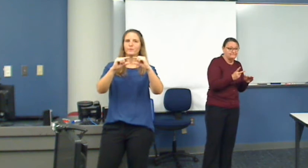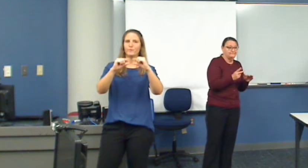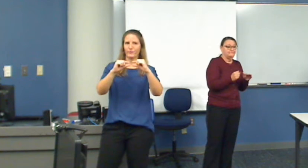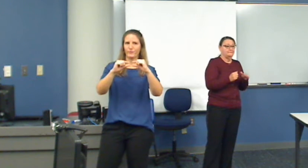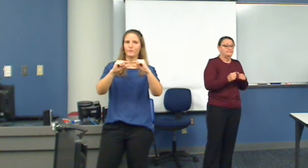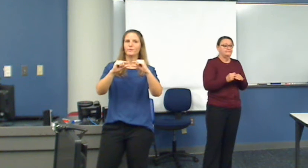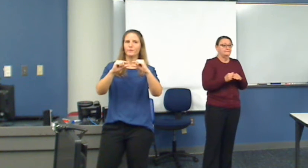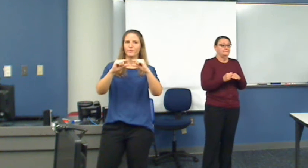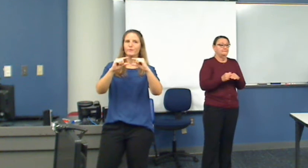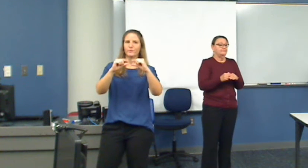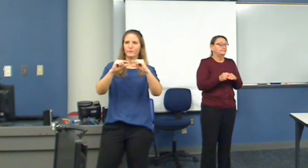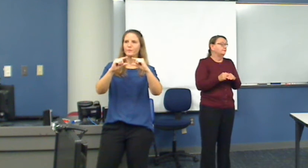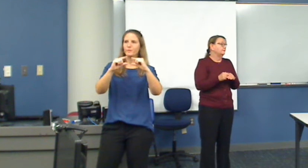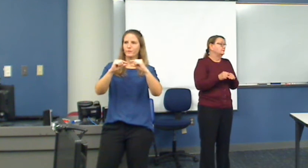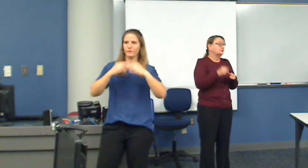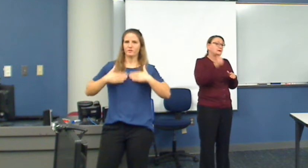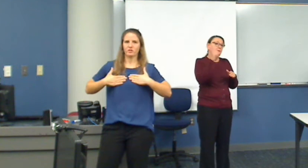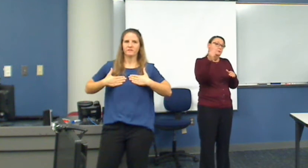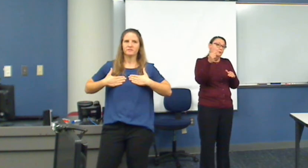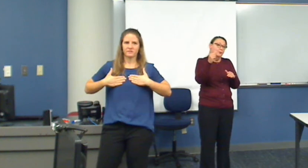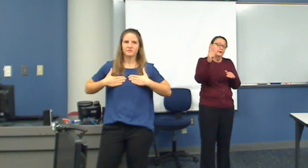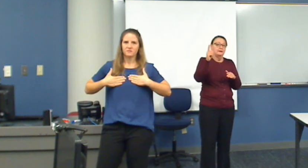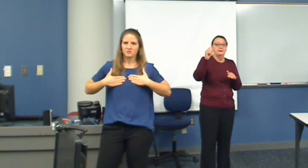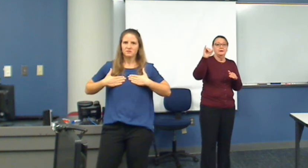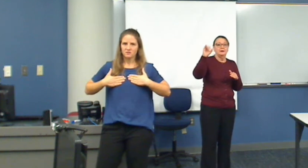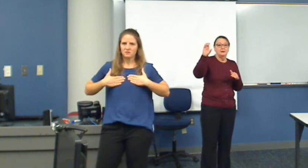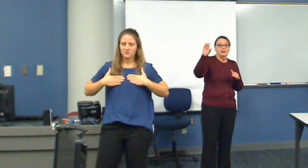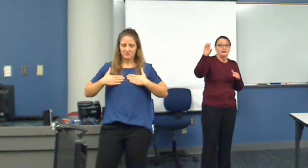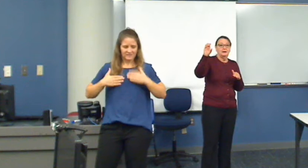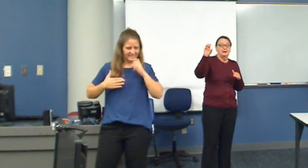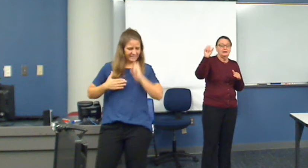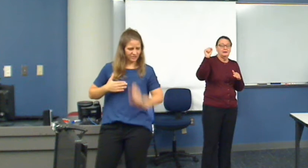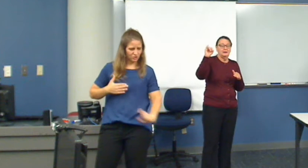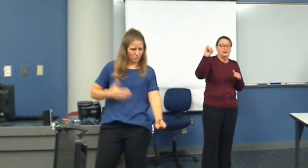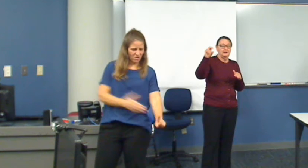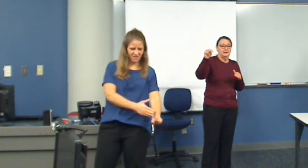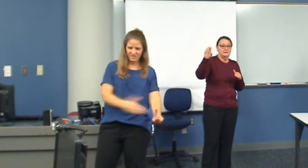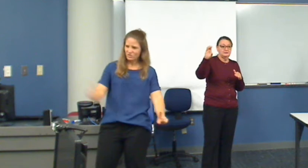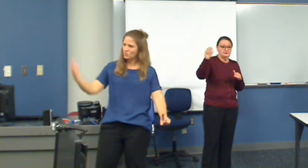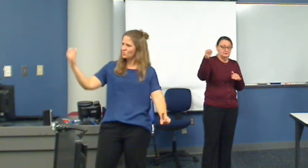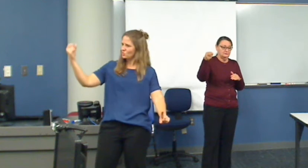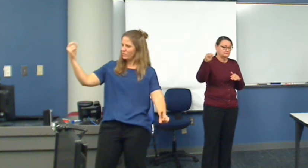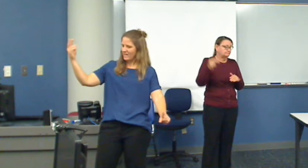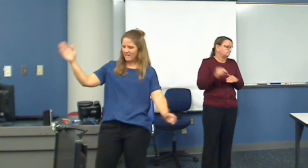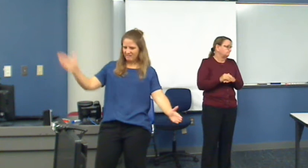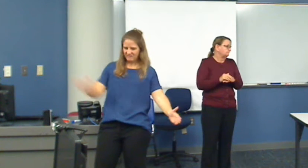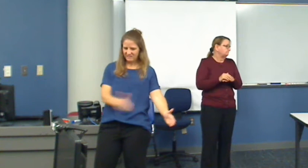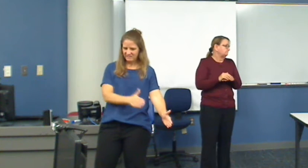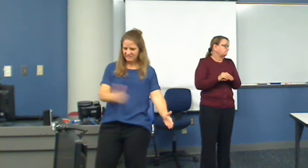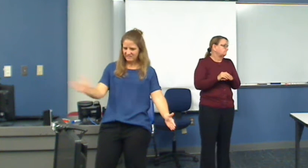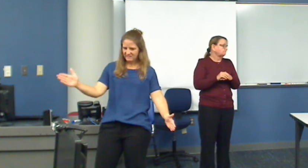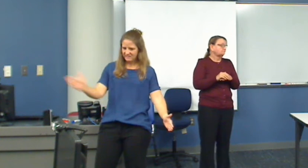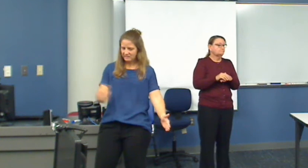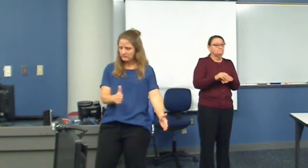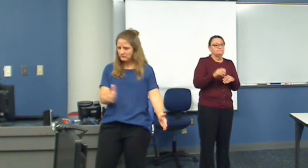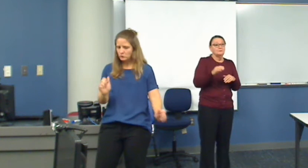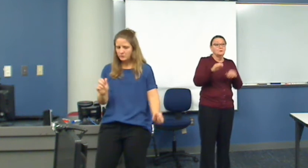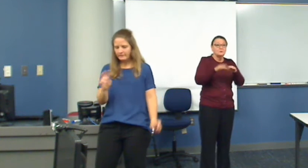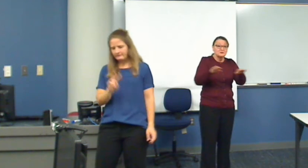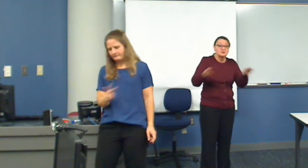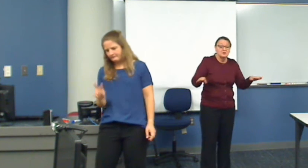Because of that age of the child from 1 to 12, you have an option to do chest compressions in 1 hand or 2